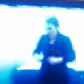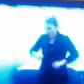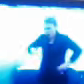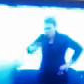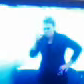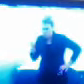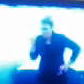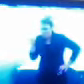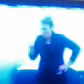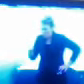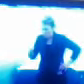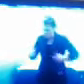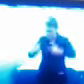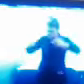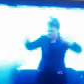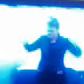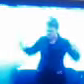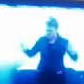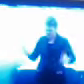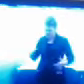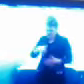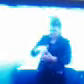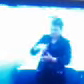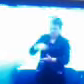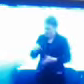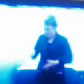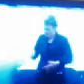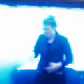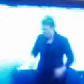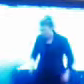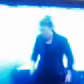The woman came back and saw that the cat was very big and fat.